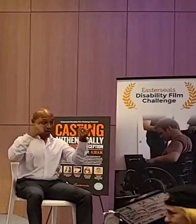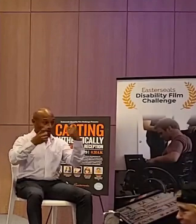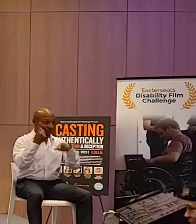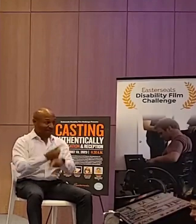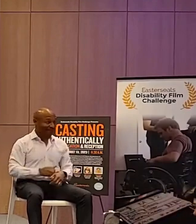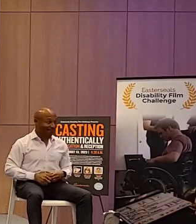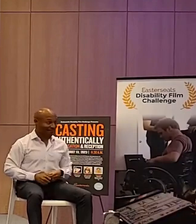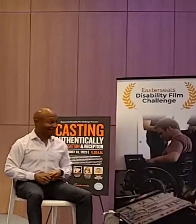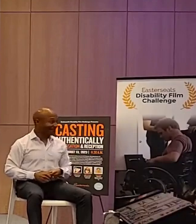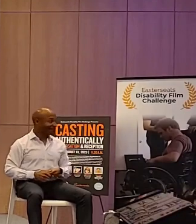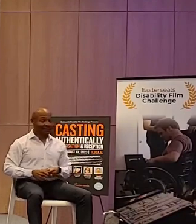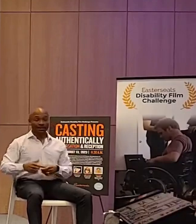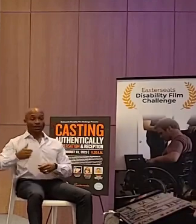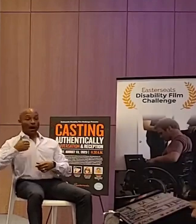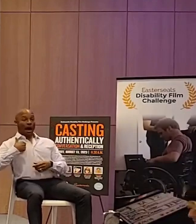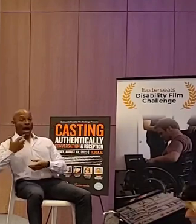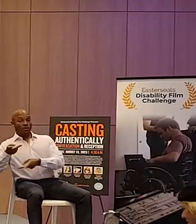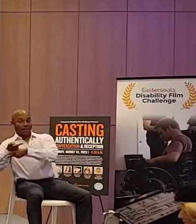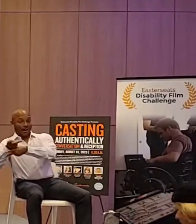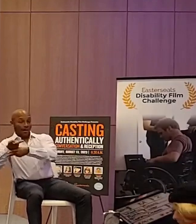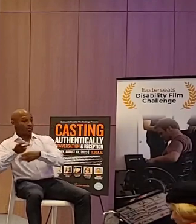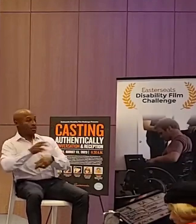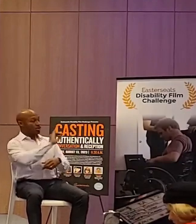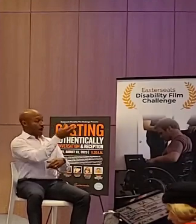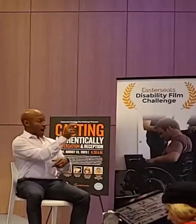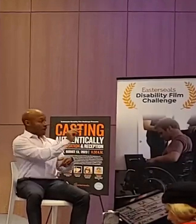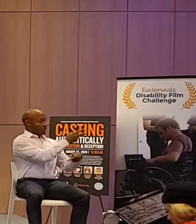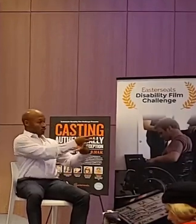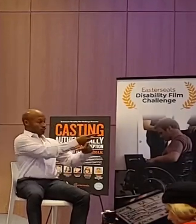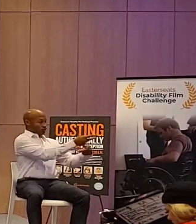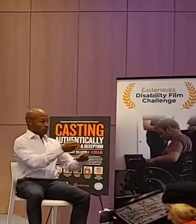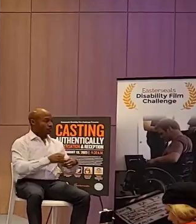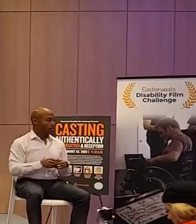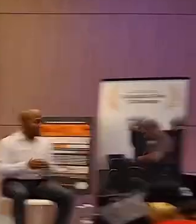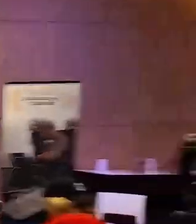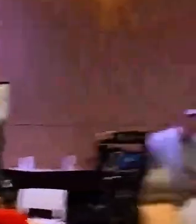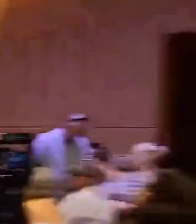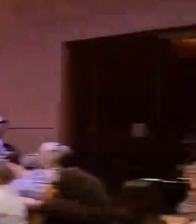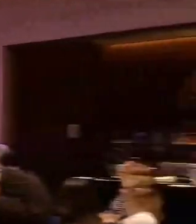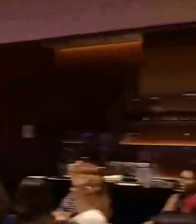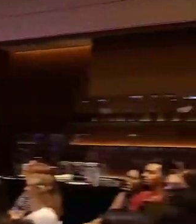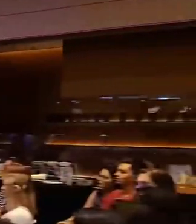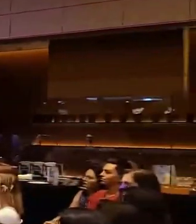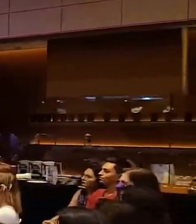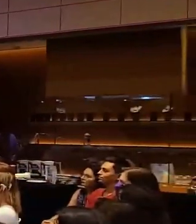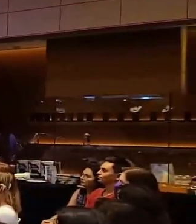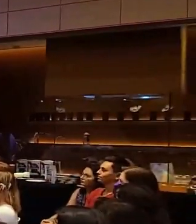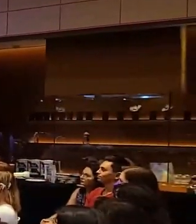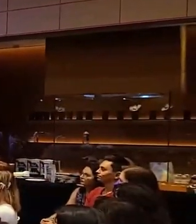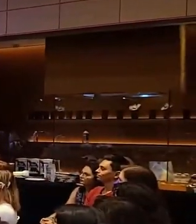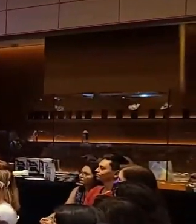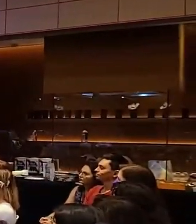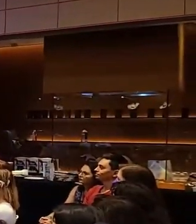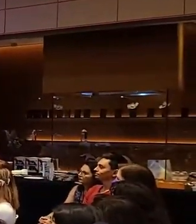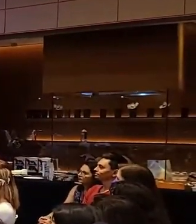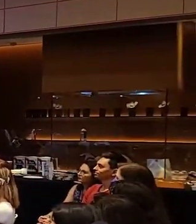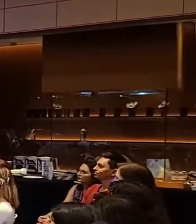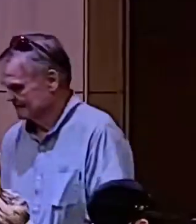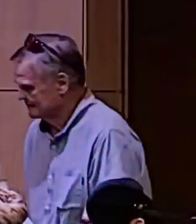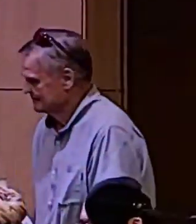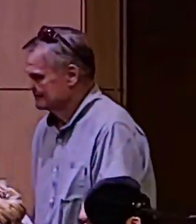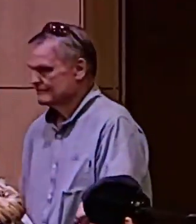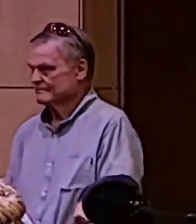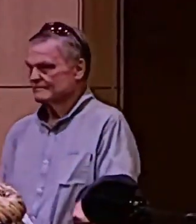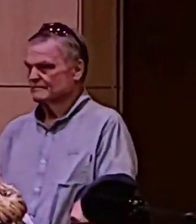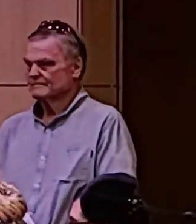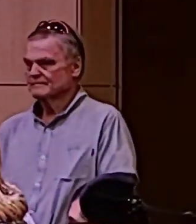here. John's going to handle over there. So, John, I think you've got a couple of folks first. Thank you. Hi. Thank you very much for coming. It was